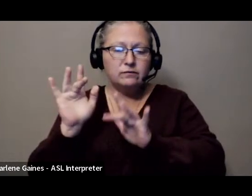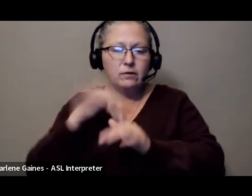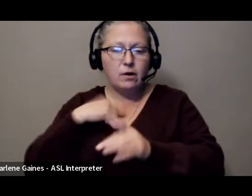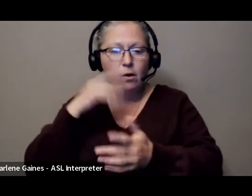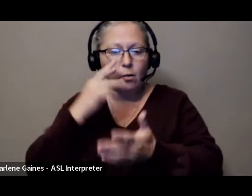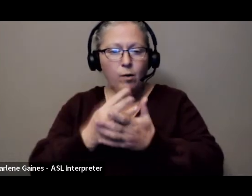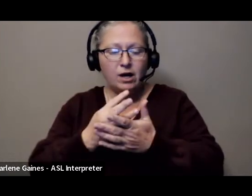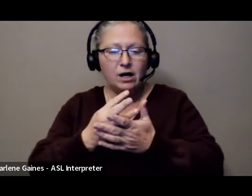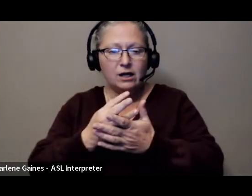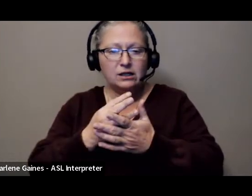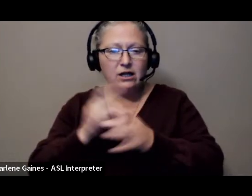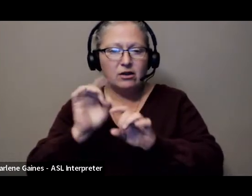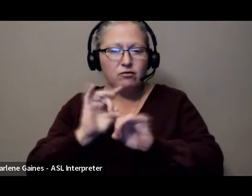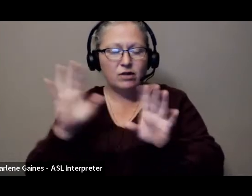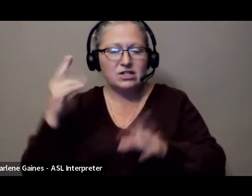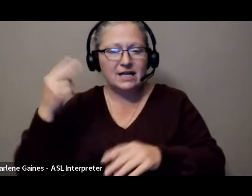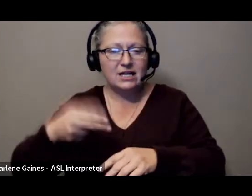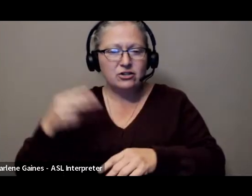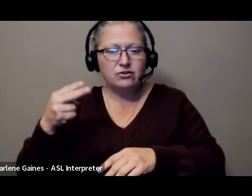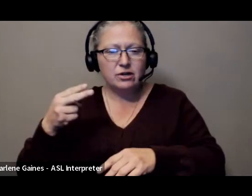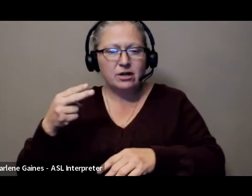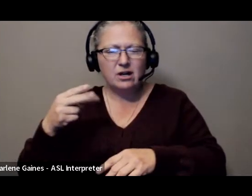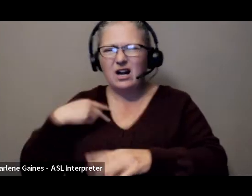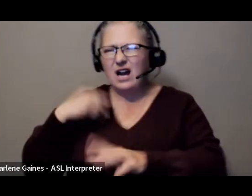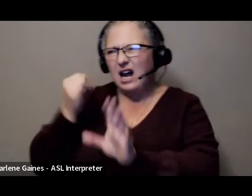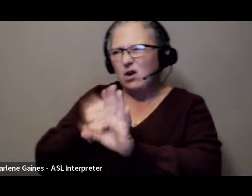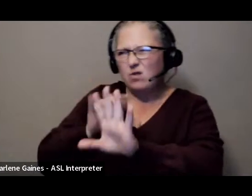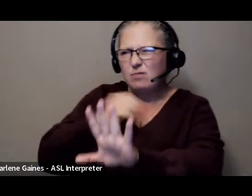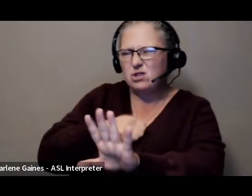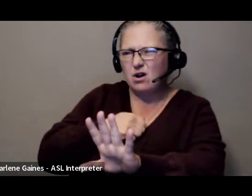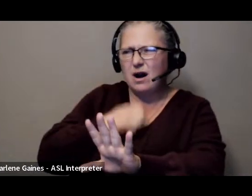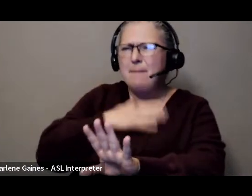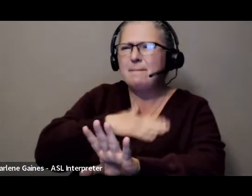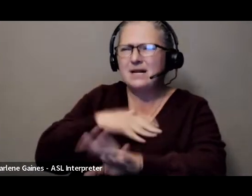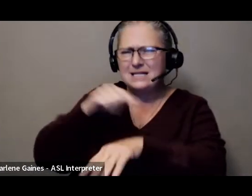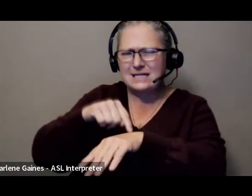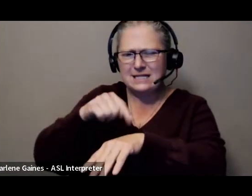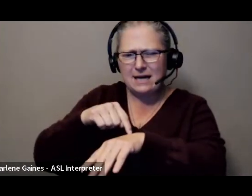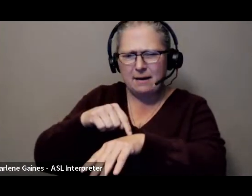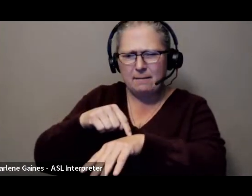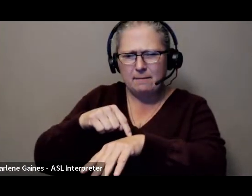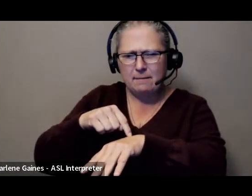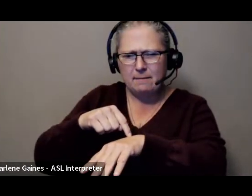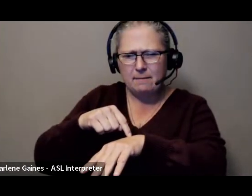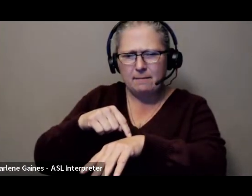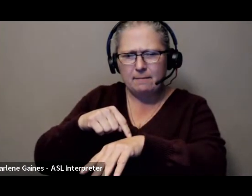to this wretched Manat, history. I'm sorry, I'm going to interrupt you real quick. Can we have the time clock, please?